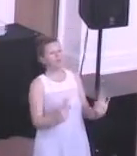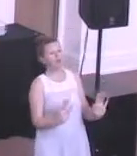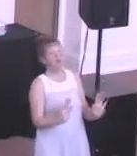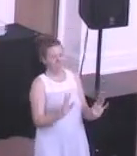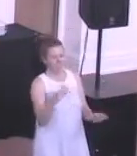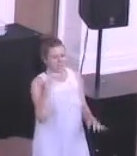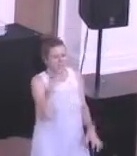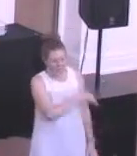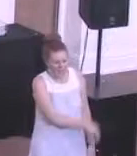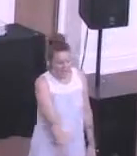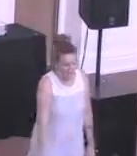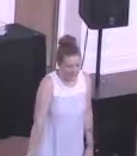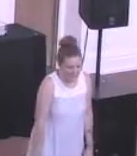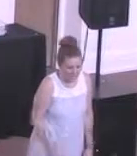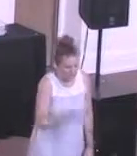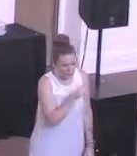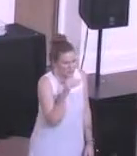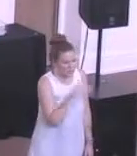cool. Liar!